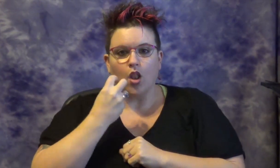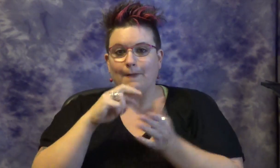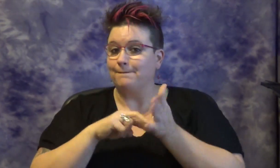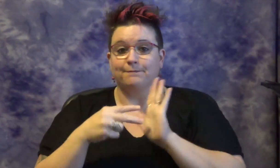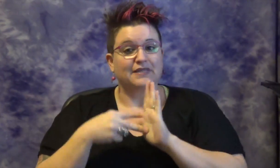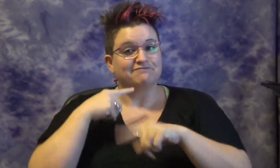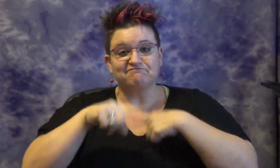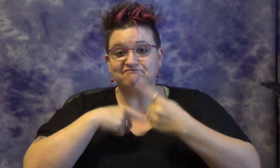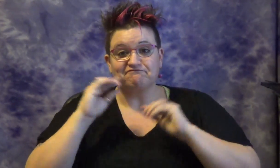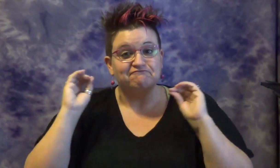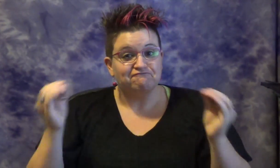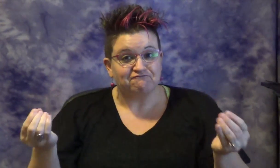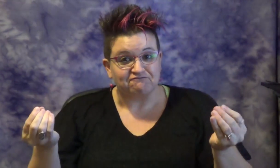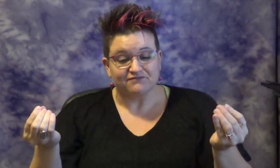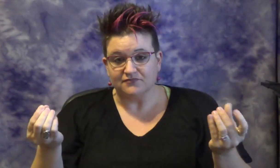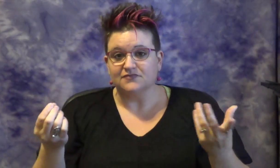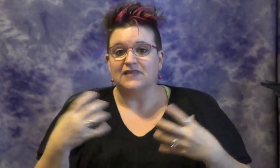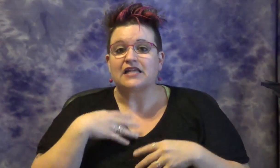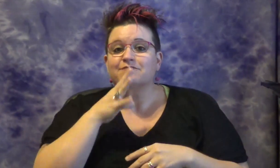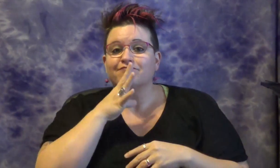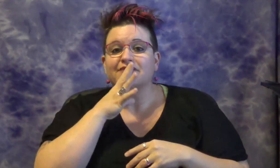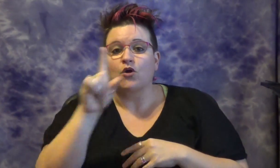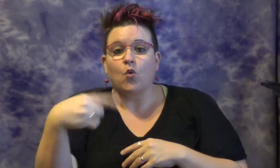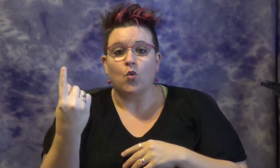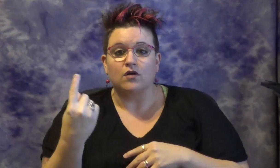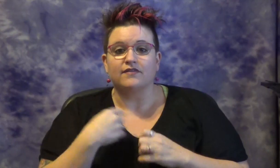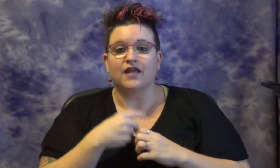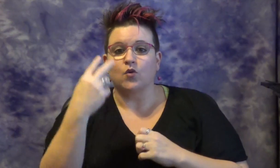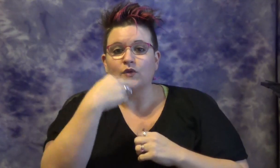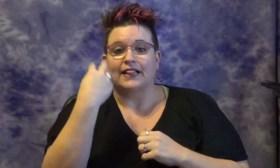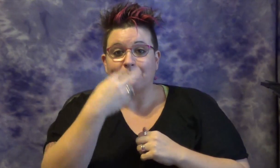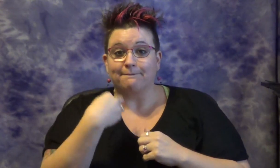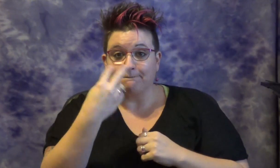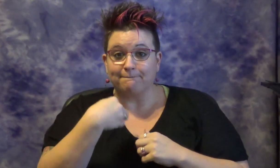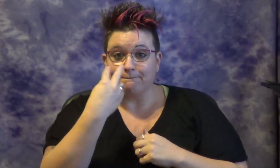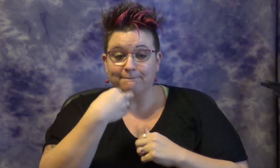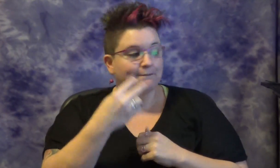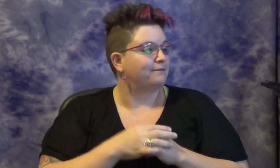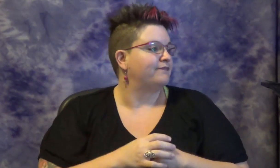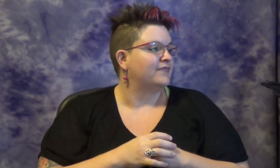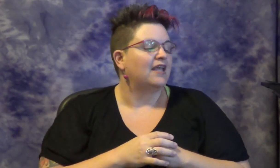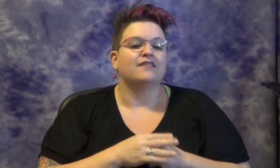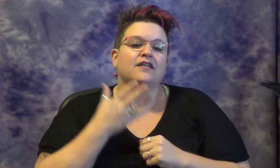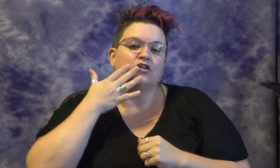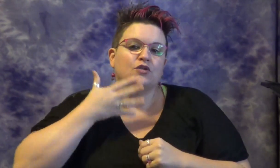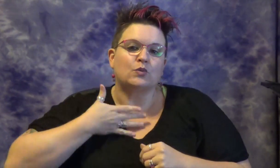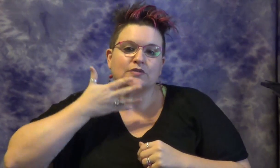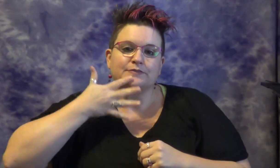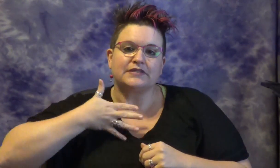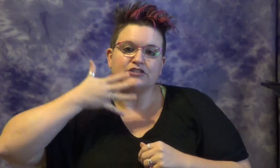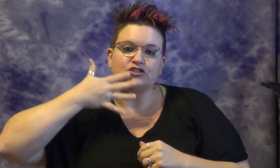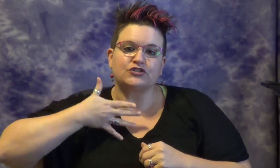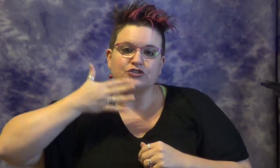English signs. Then we also have oral communication, where the people speak only, that's all they